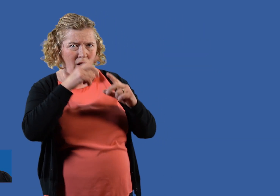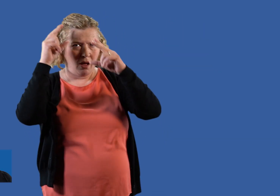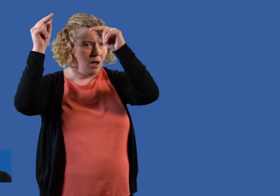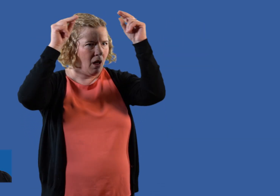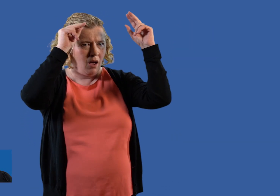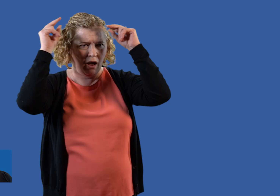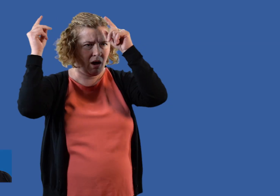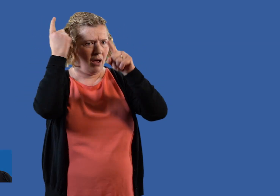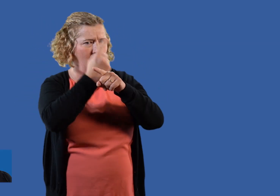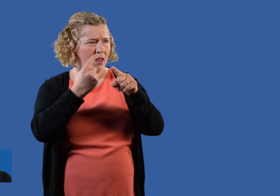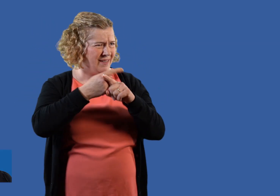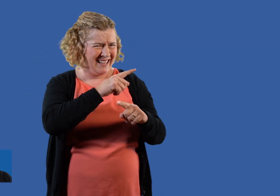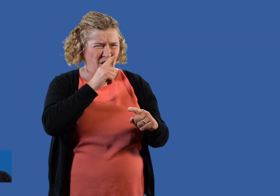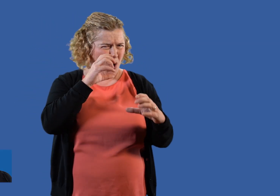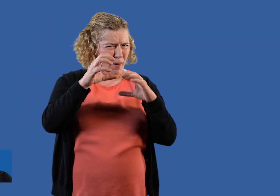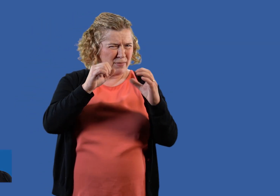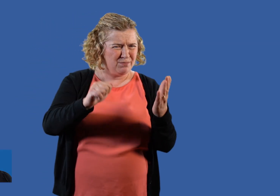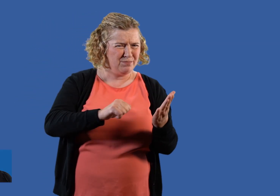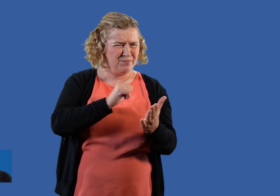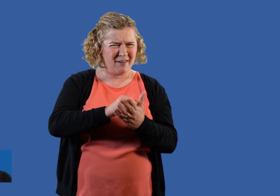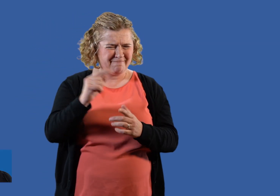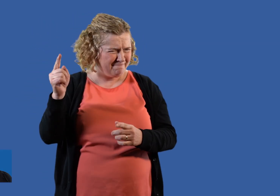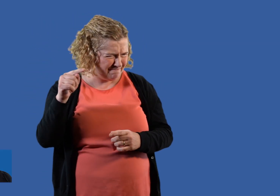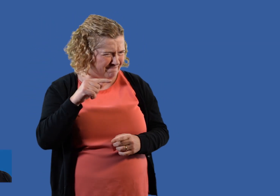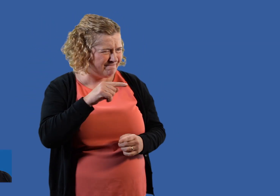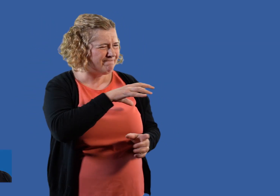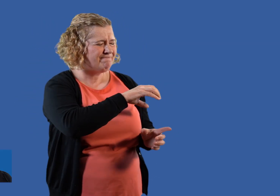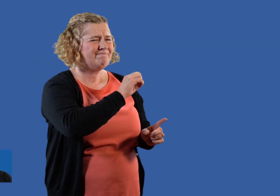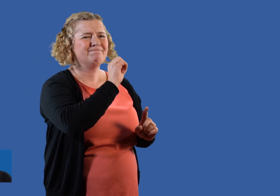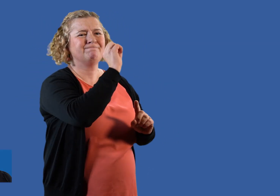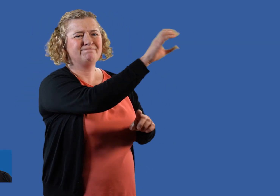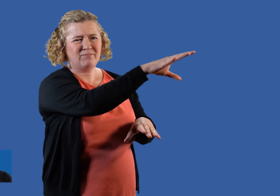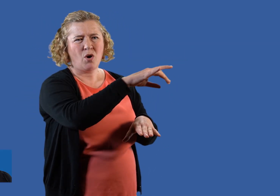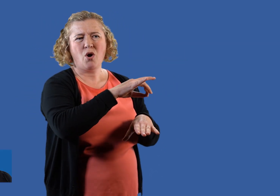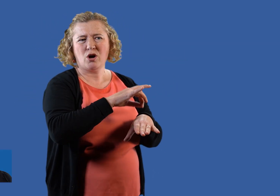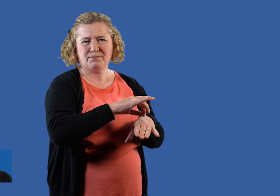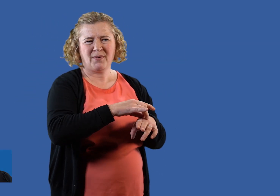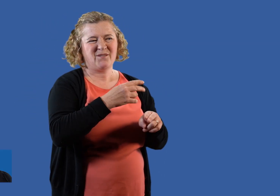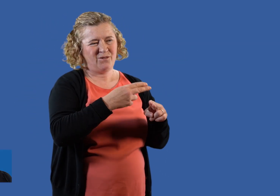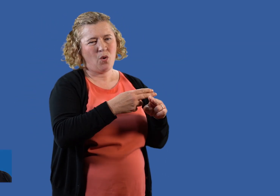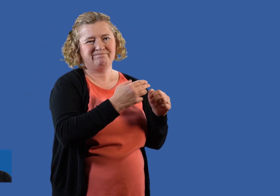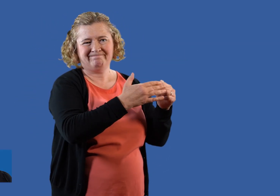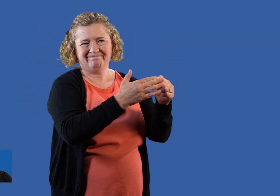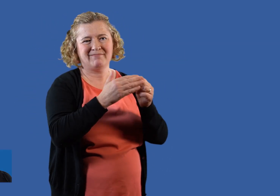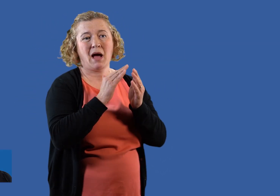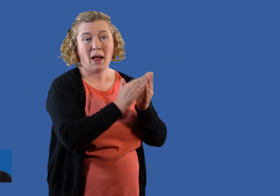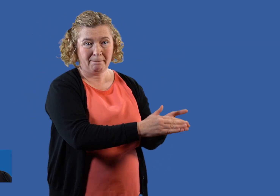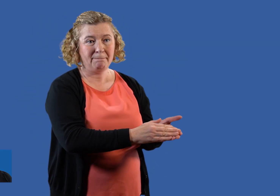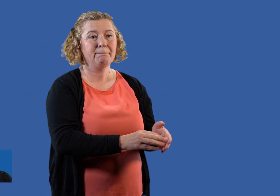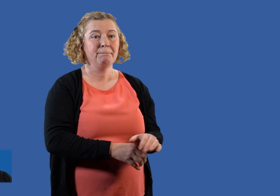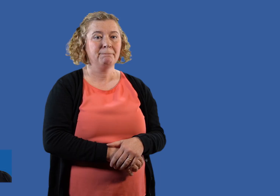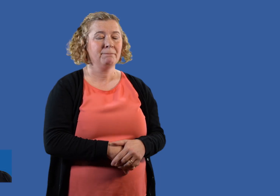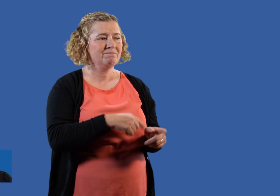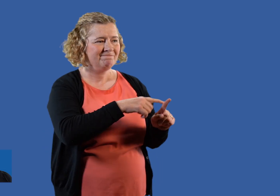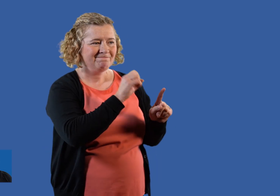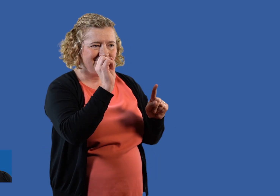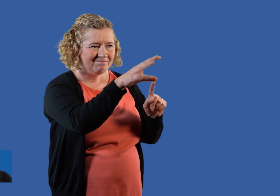was hallucinating, couldn't communicate properly, and brought her into the emergency department for treatment. She was then admitted to the